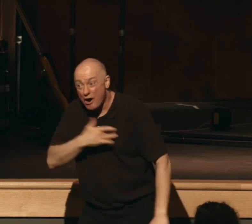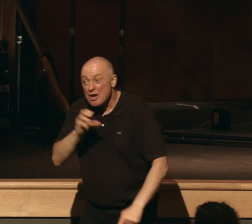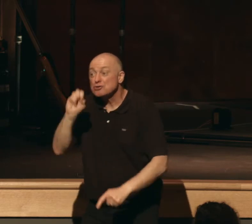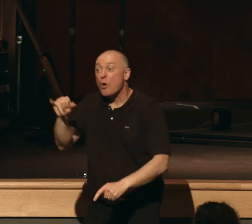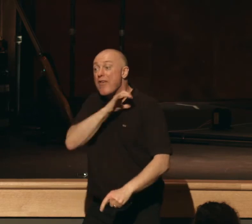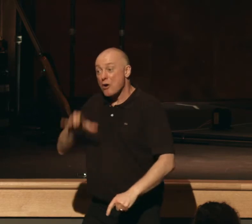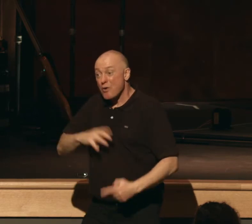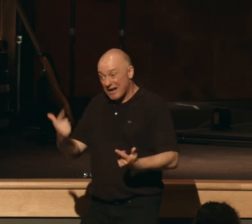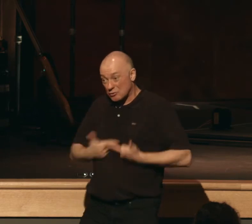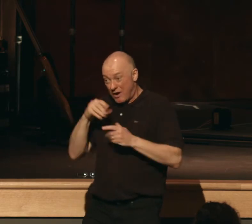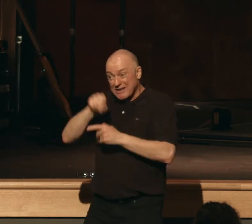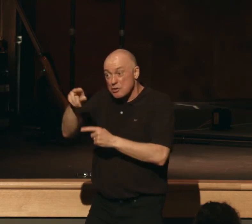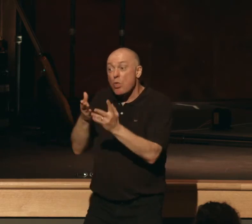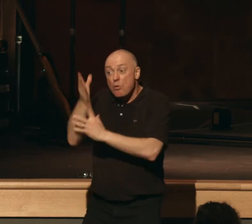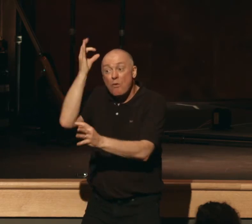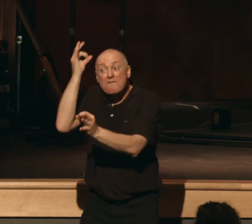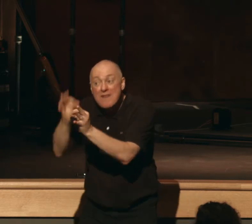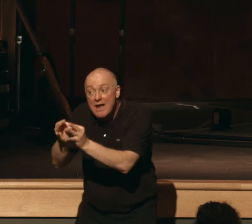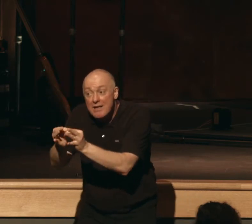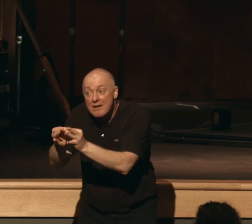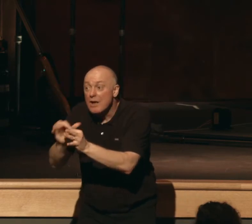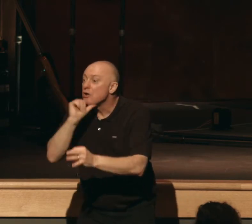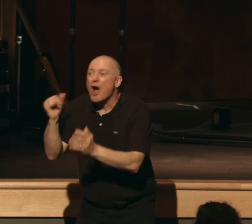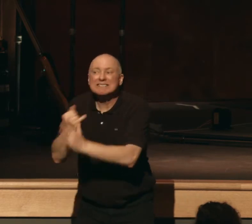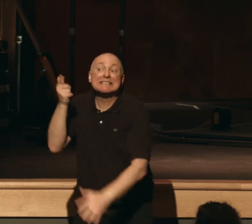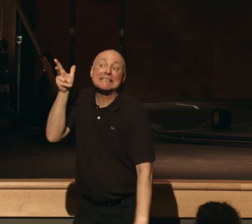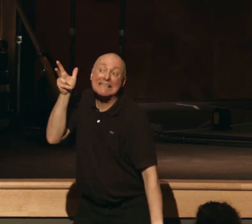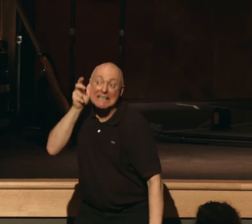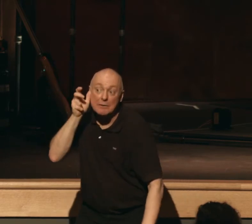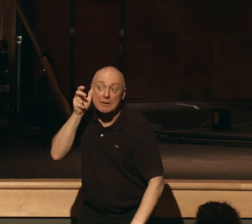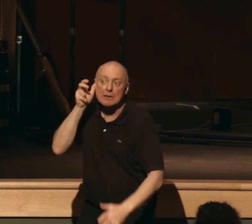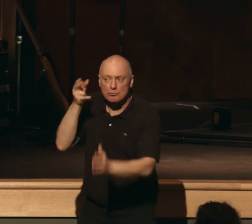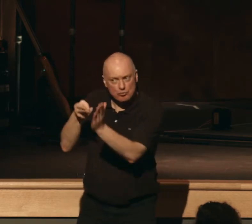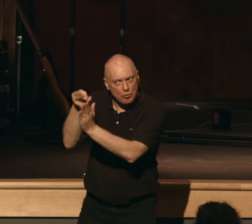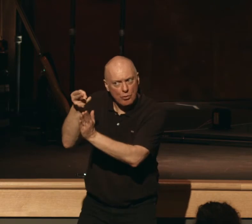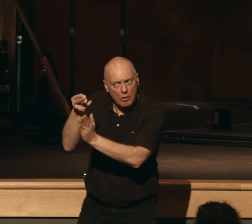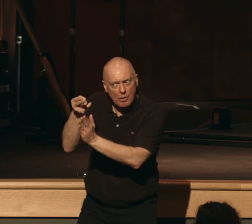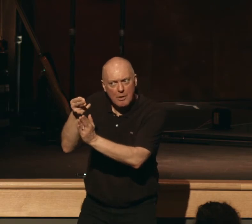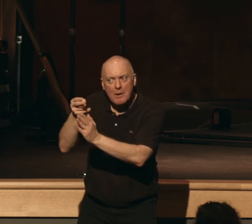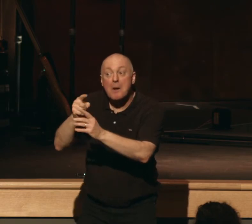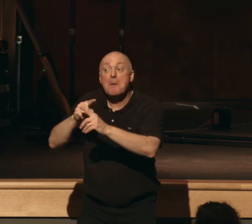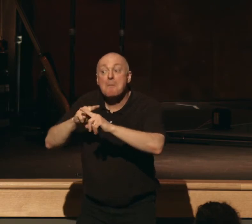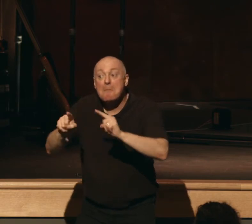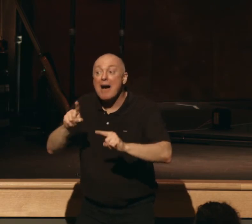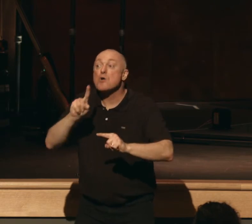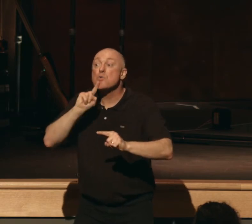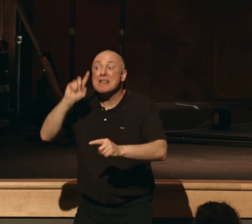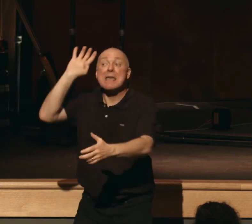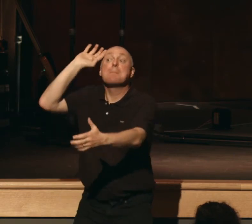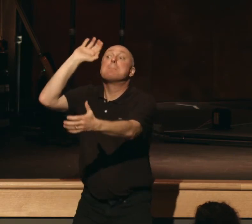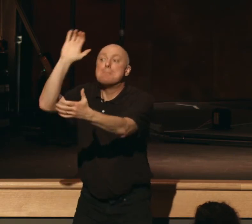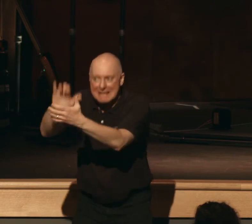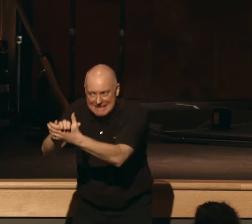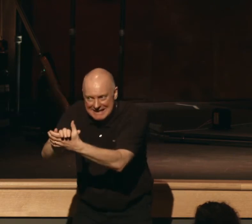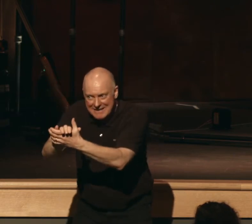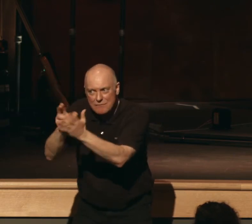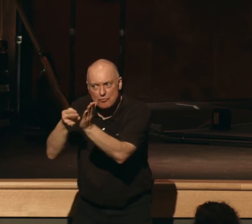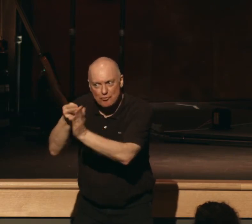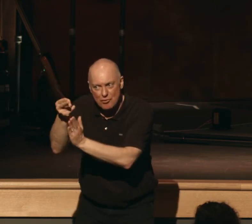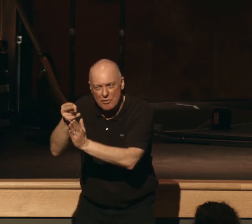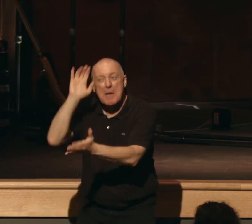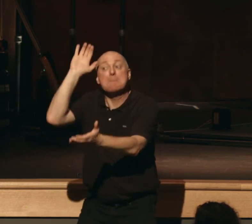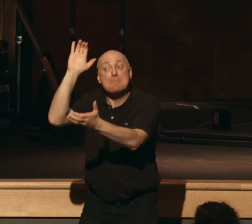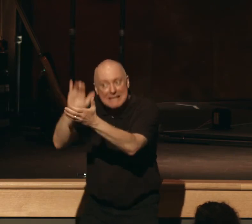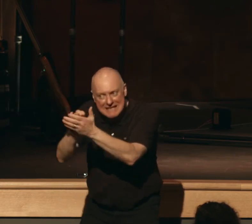that Christ would dwell in you through faith, through not just hearing of these glorious gospel truths, but actually believing them.